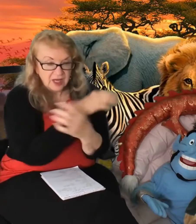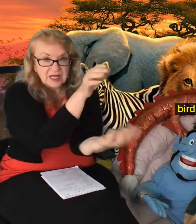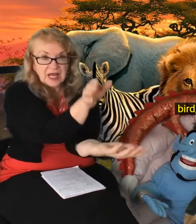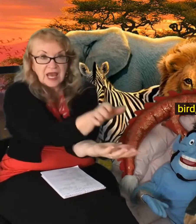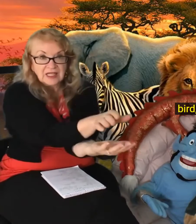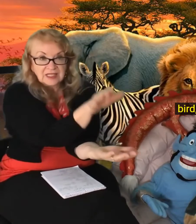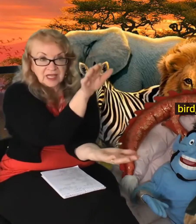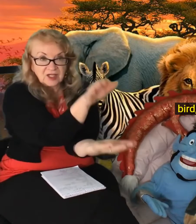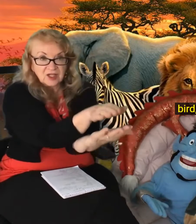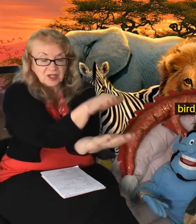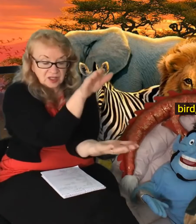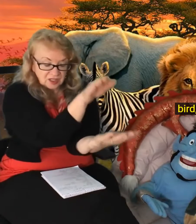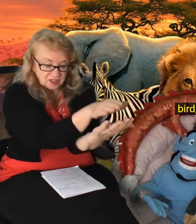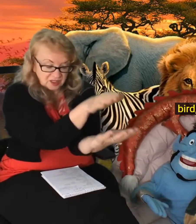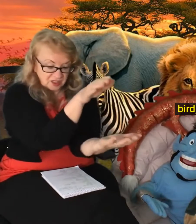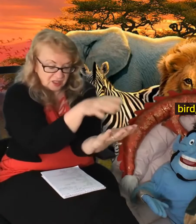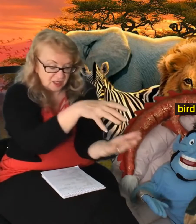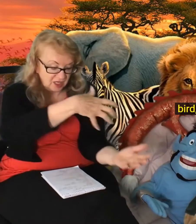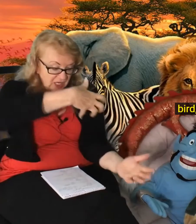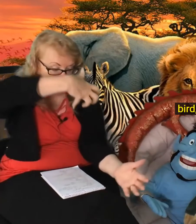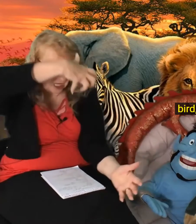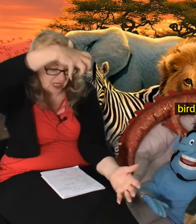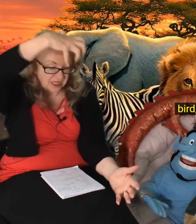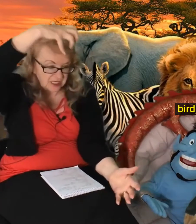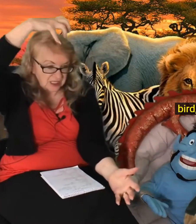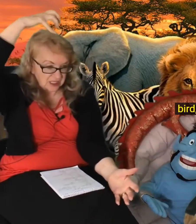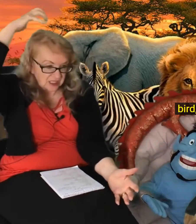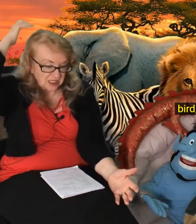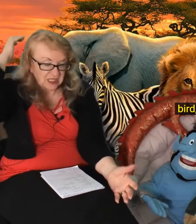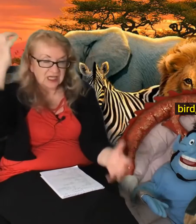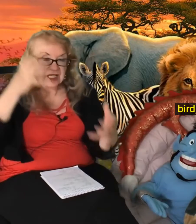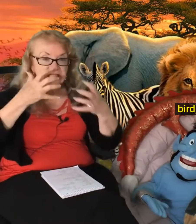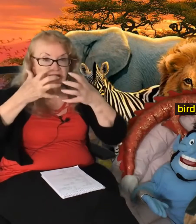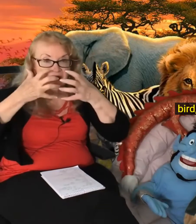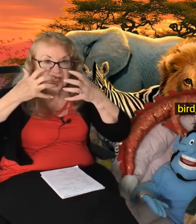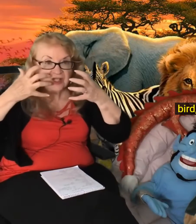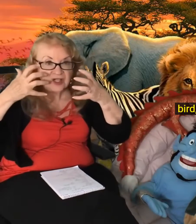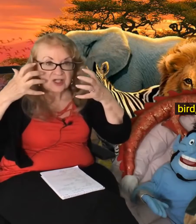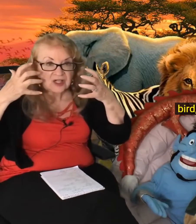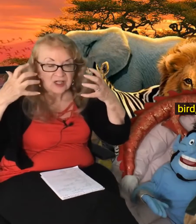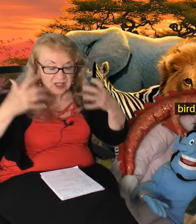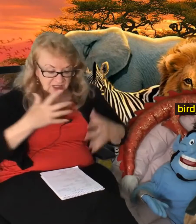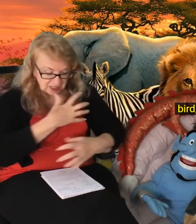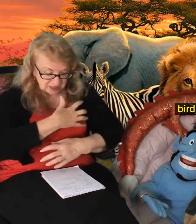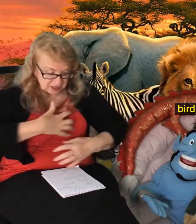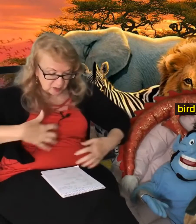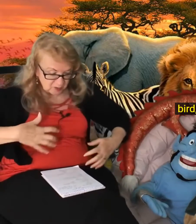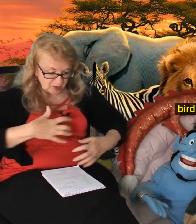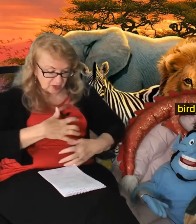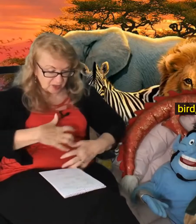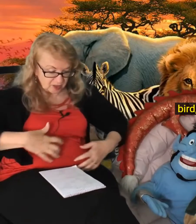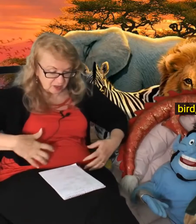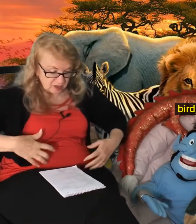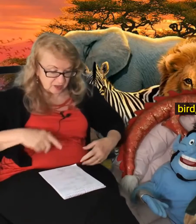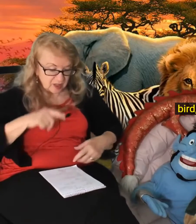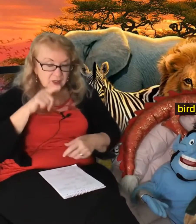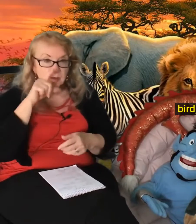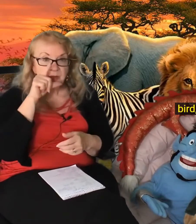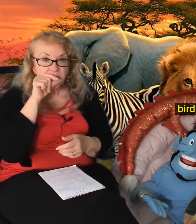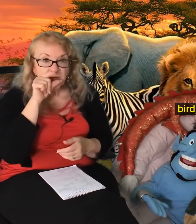an alligator, a lion, a tiger, a zebra,